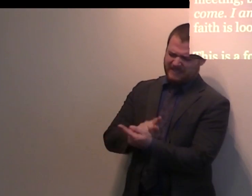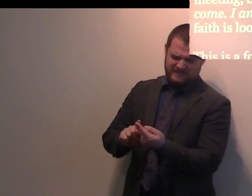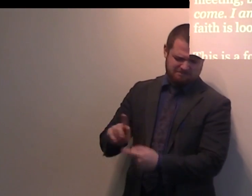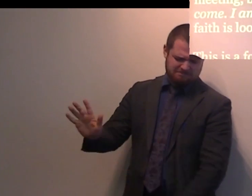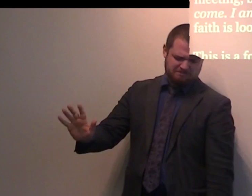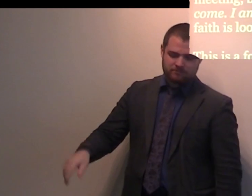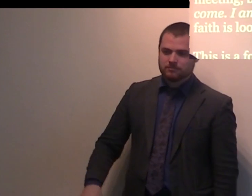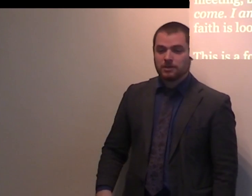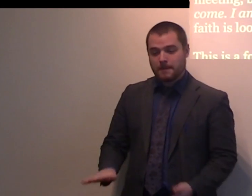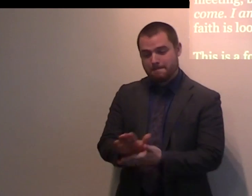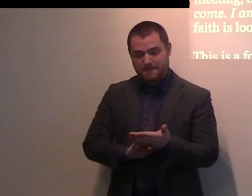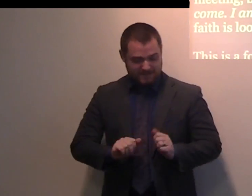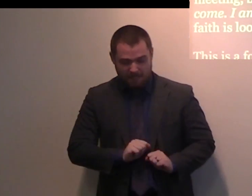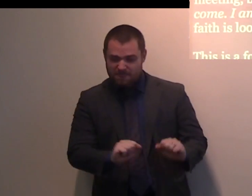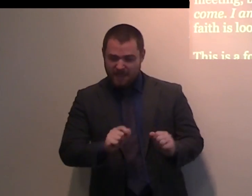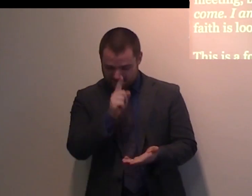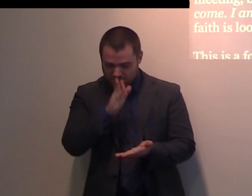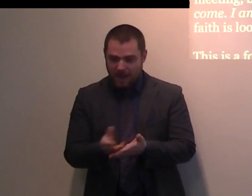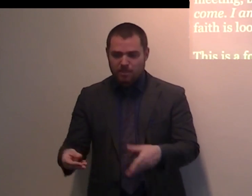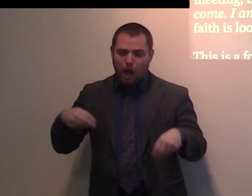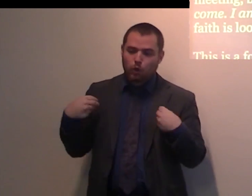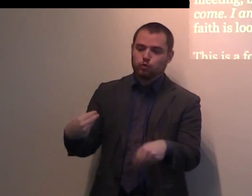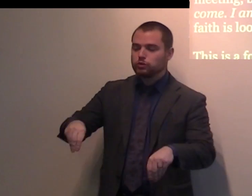Means their faith is loose and weak.